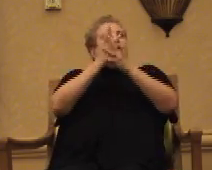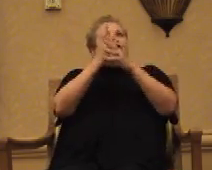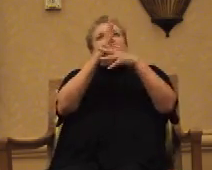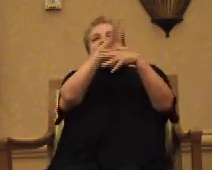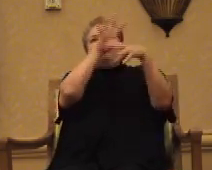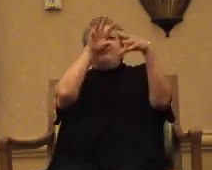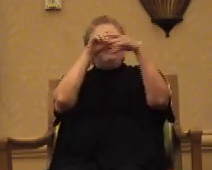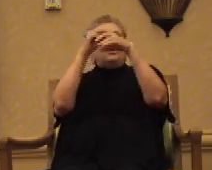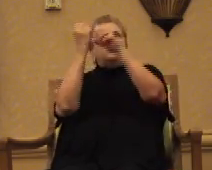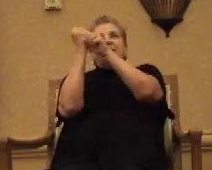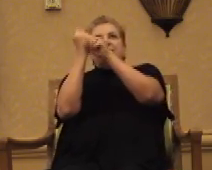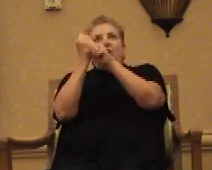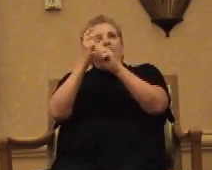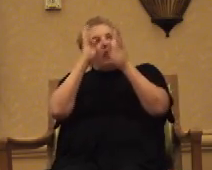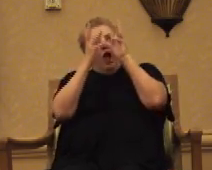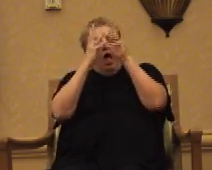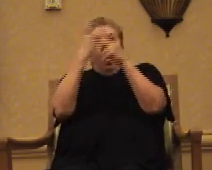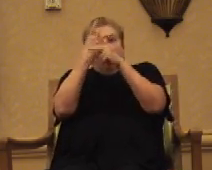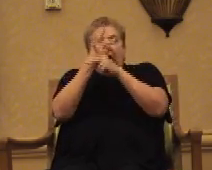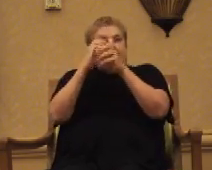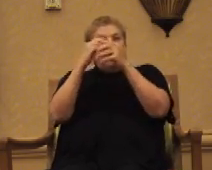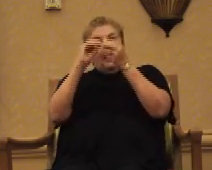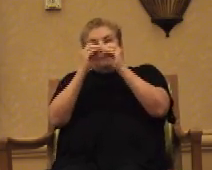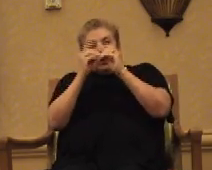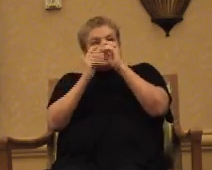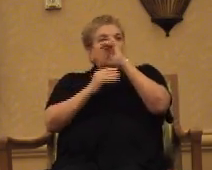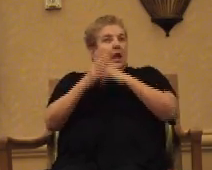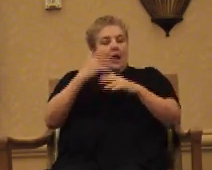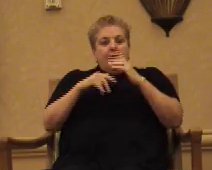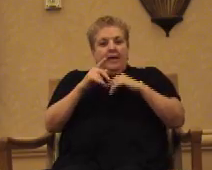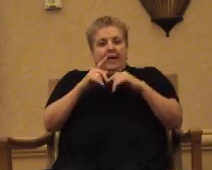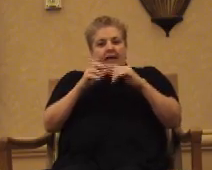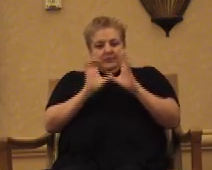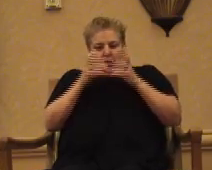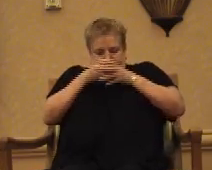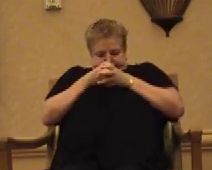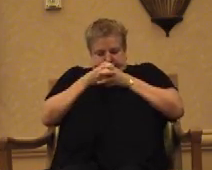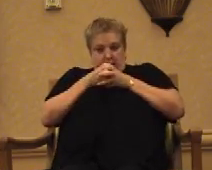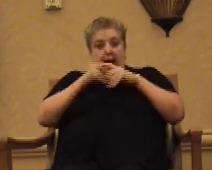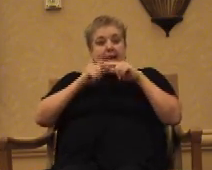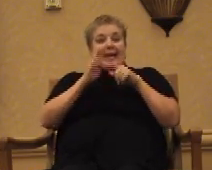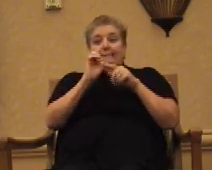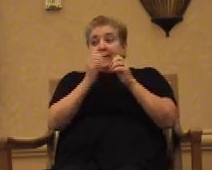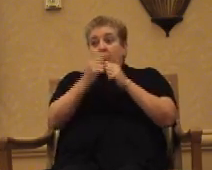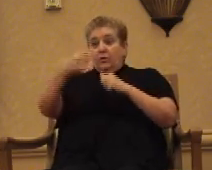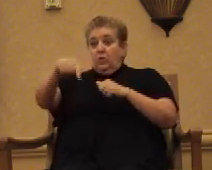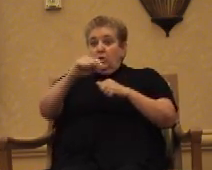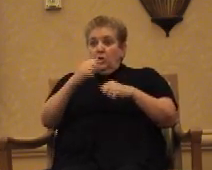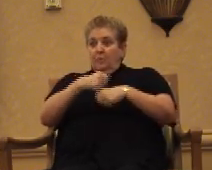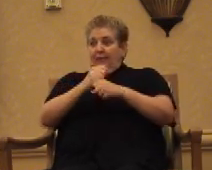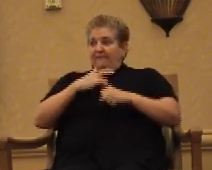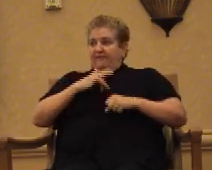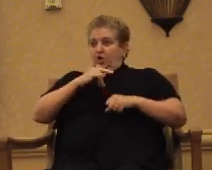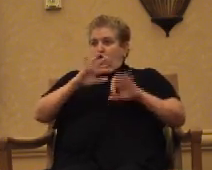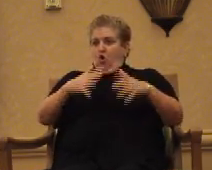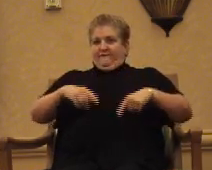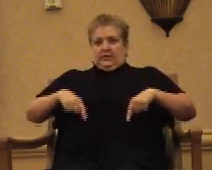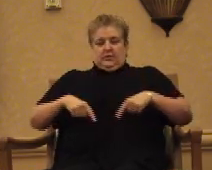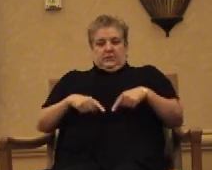and created this little bubble I could live in, because I can't be with you, because you make me nervous and you look comfortable and I feel like a